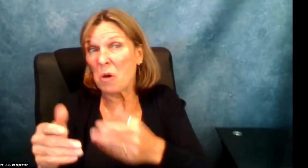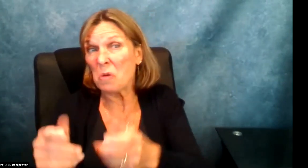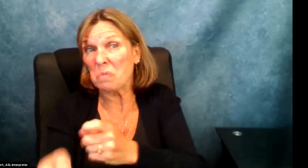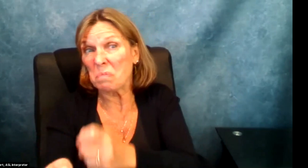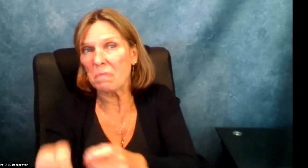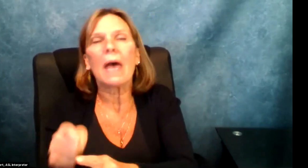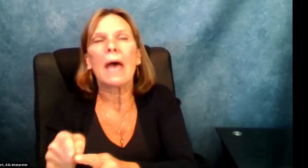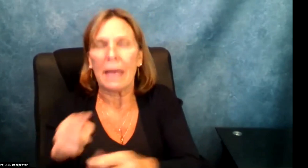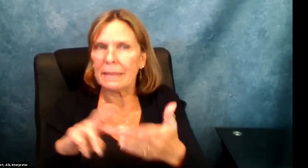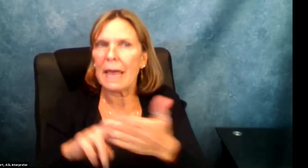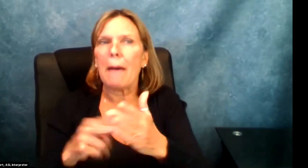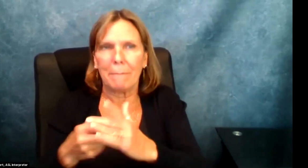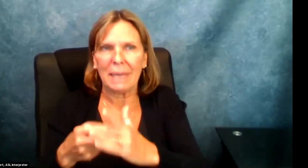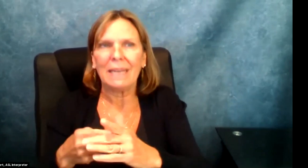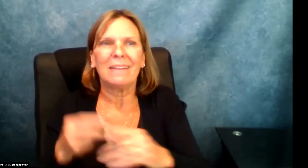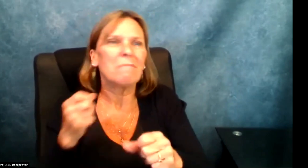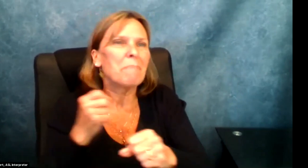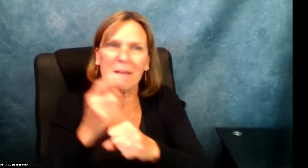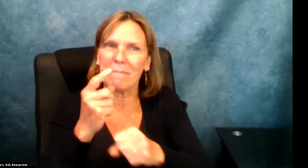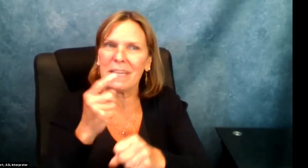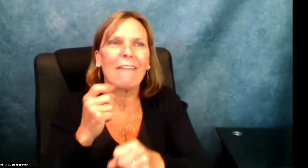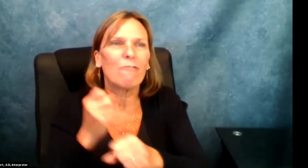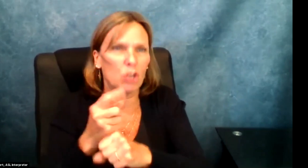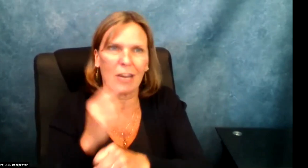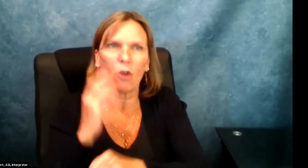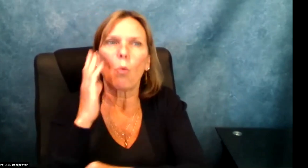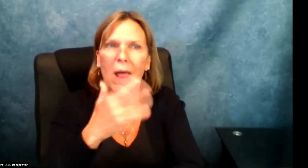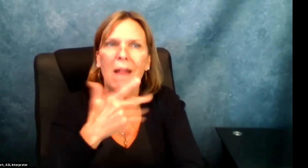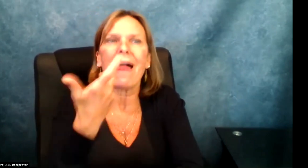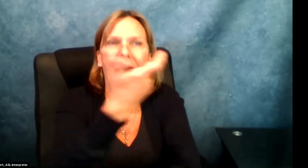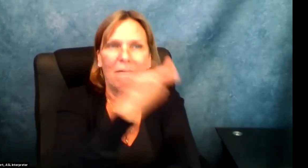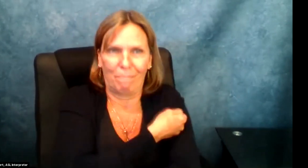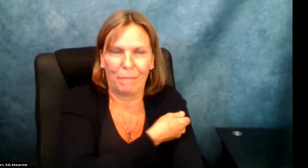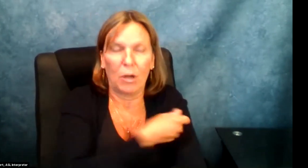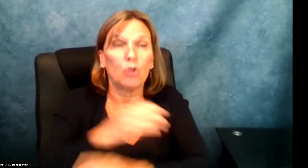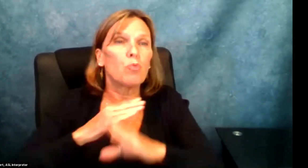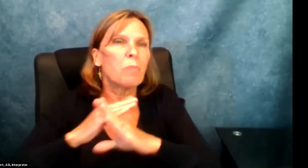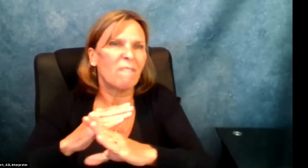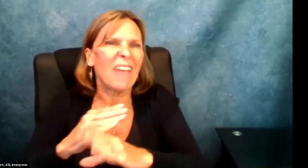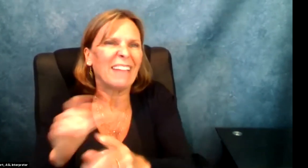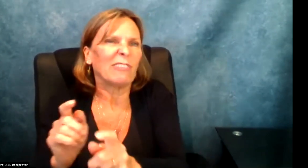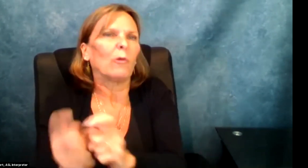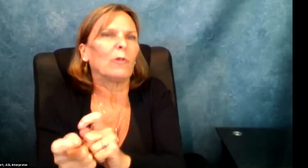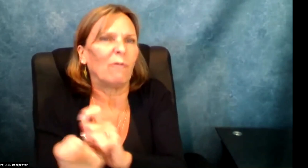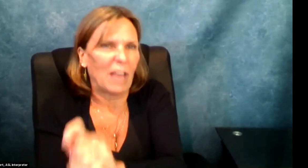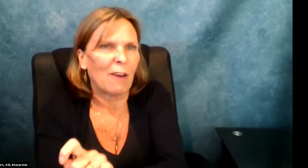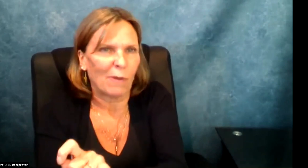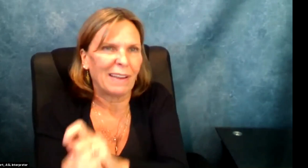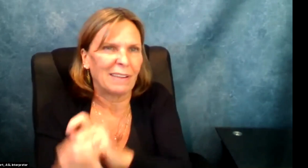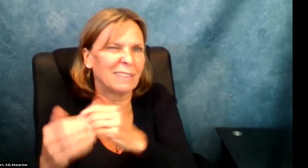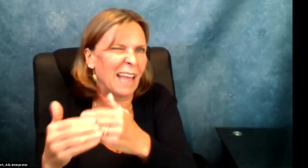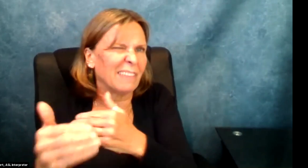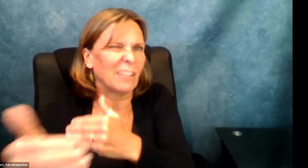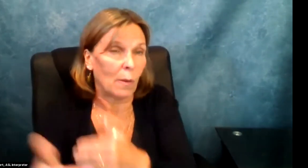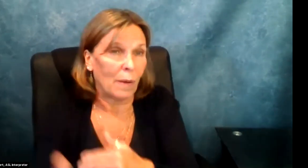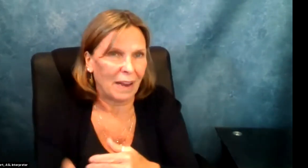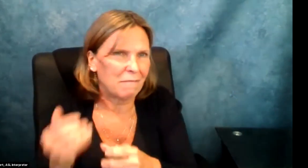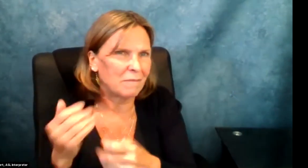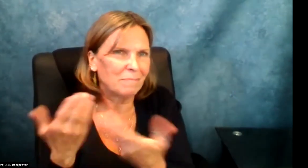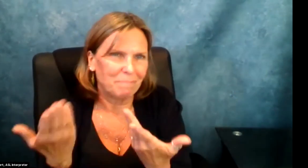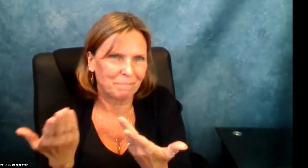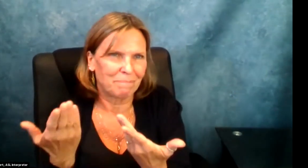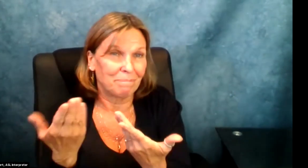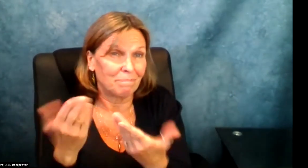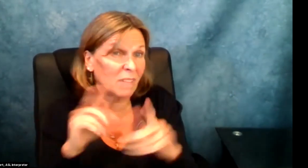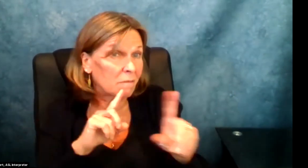transmission and the contagion from those variants, like we see each year with the flu shot, if that